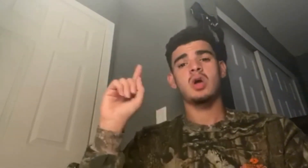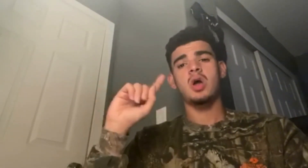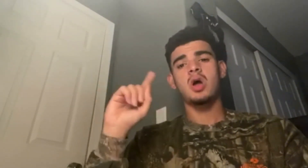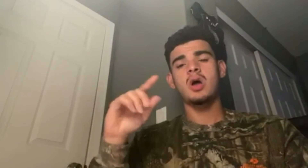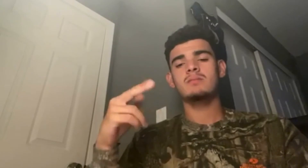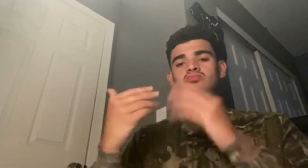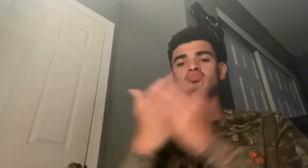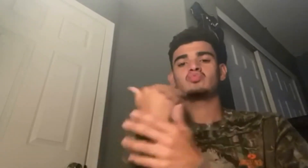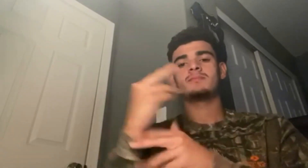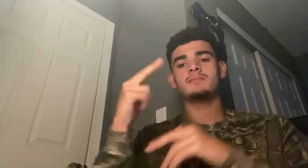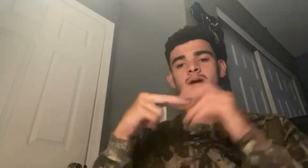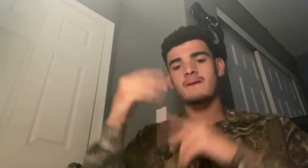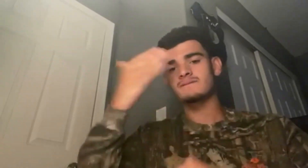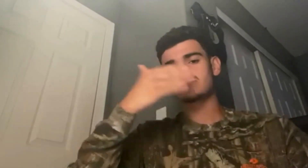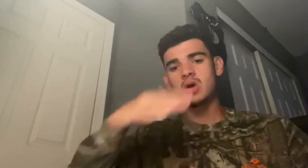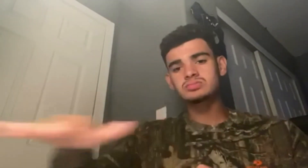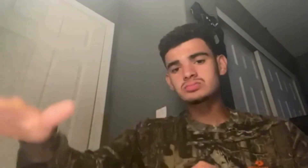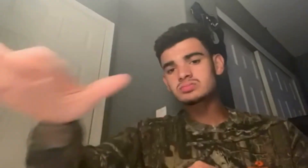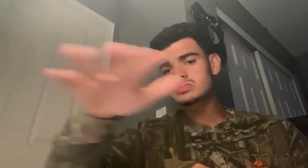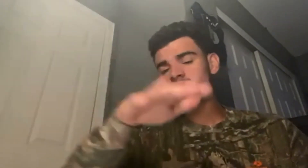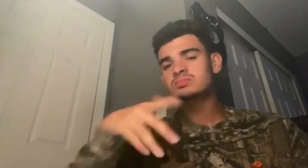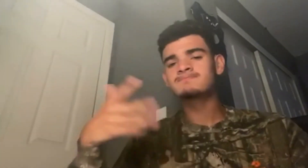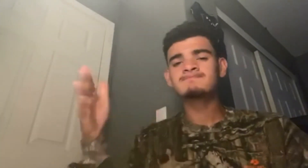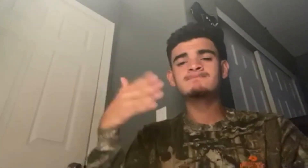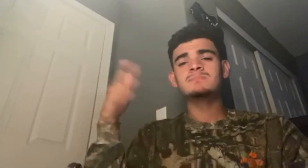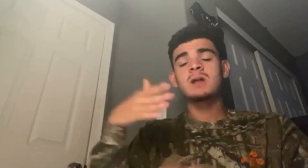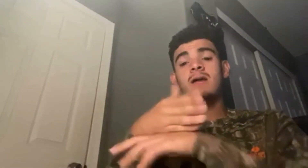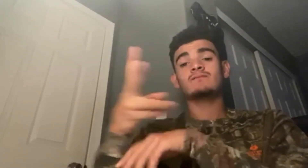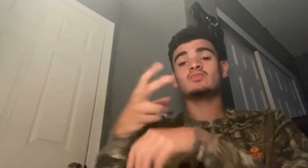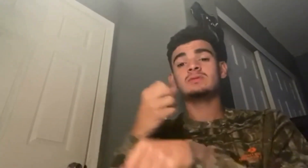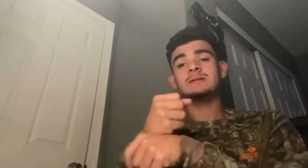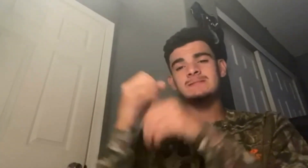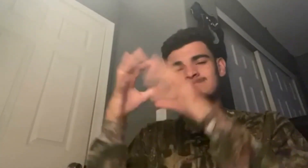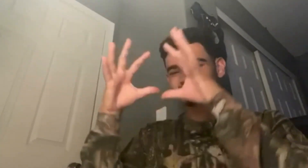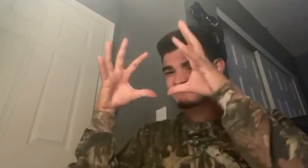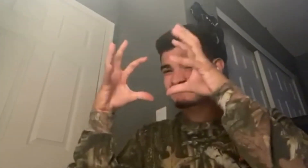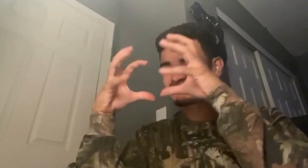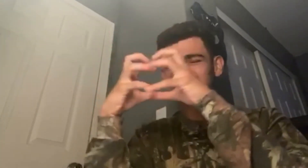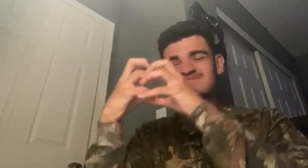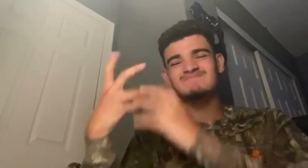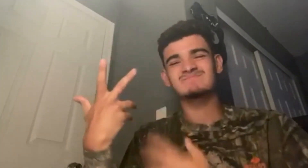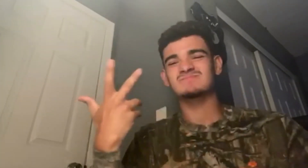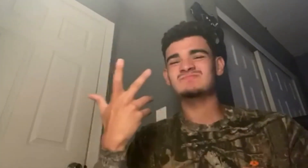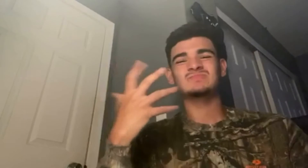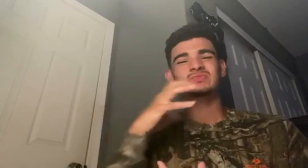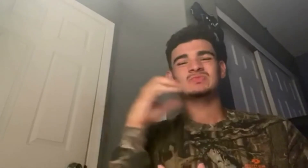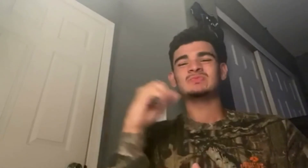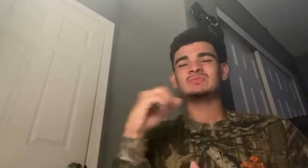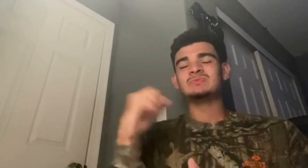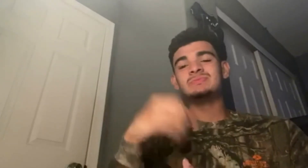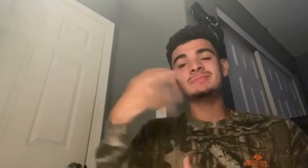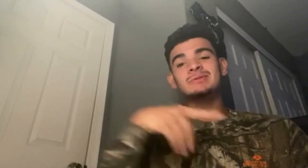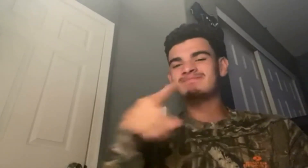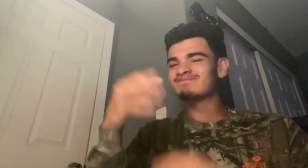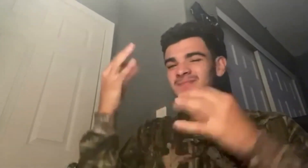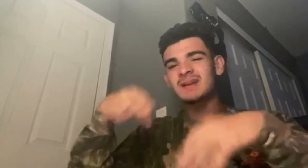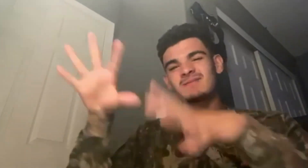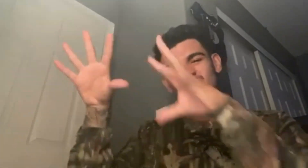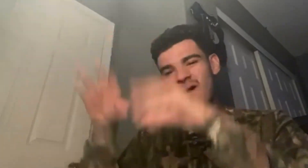have the Deaf flag displayed in front of the new building. After a few years it started to degrade and become old